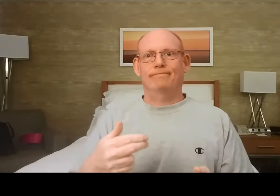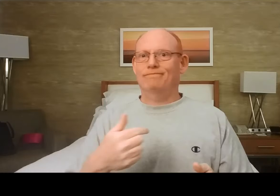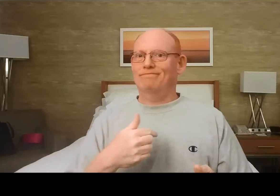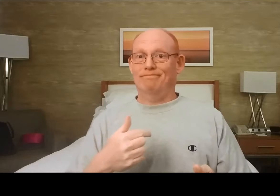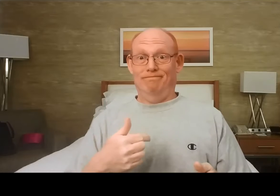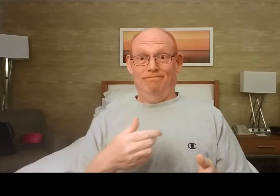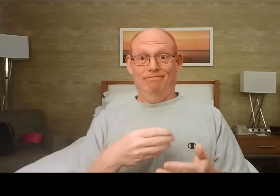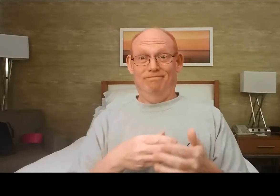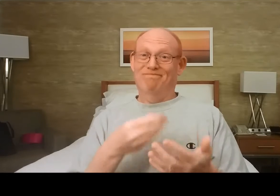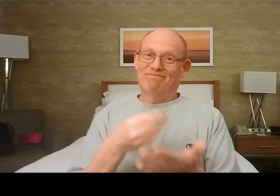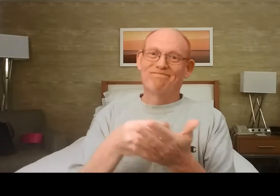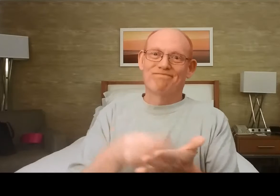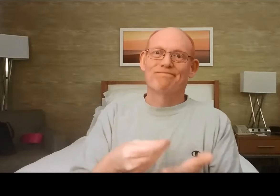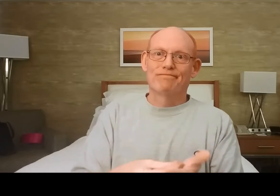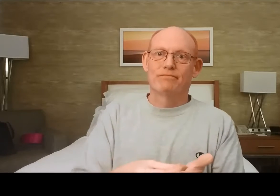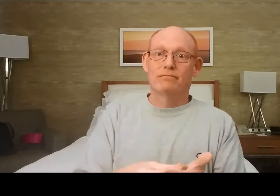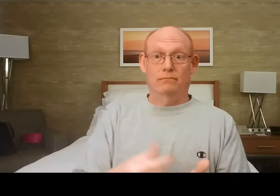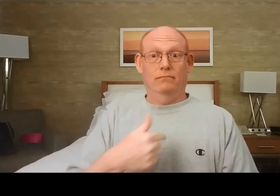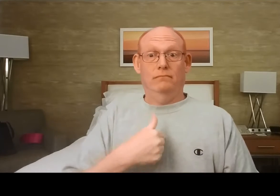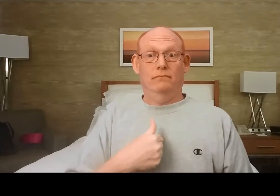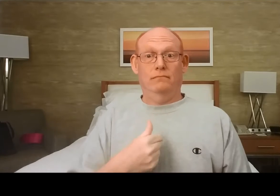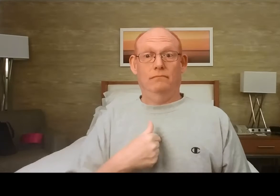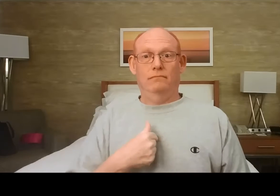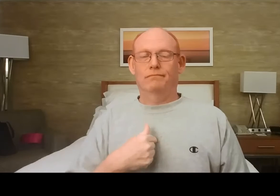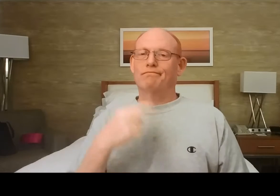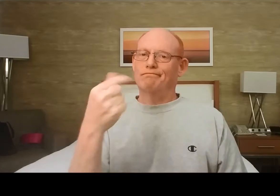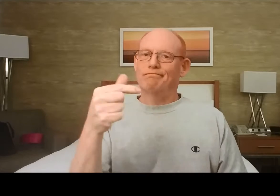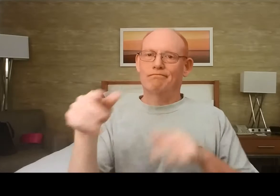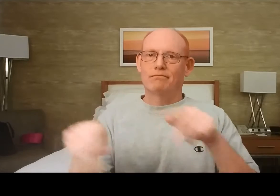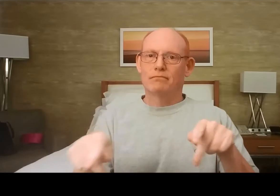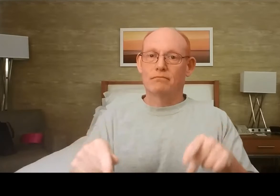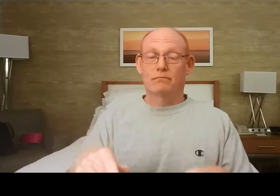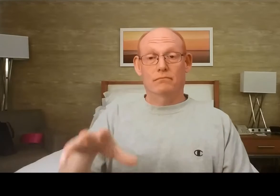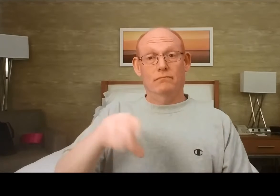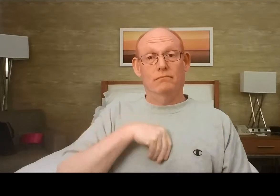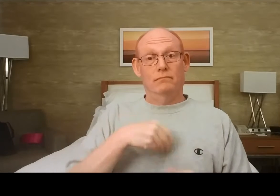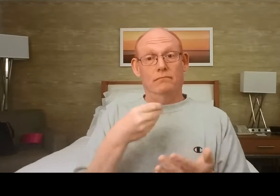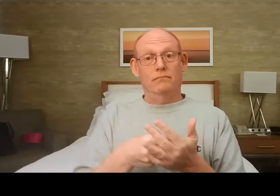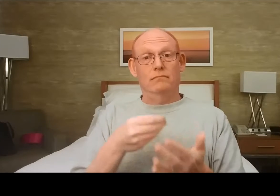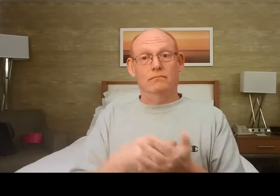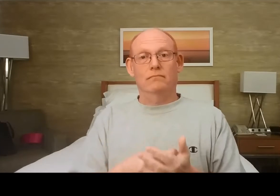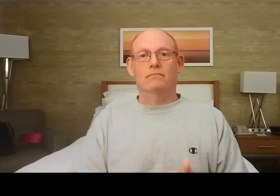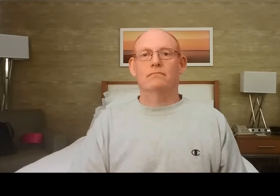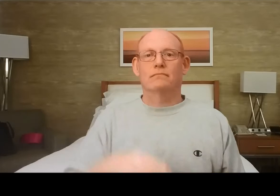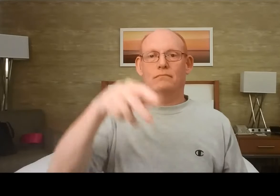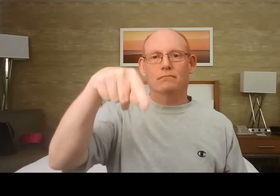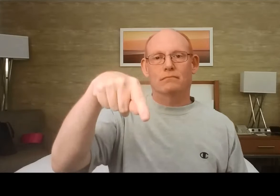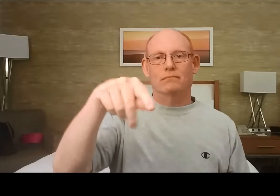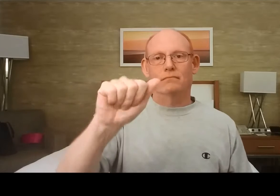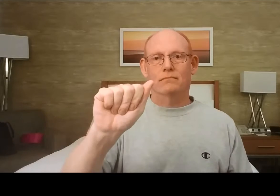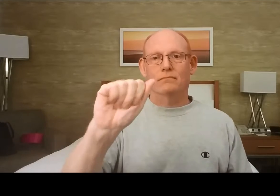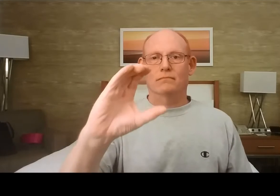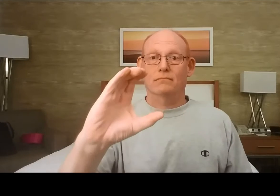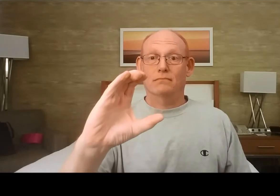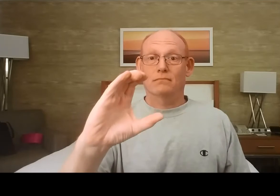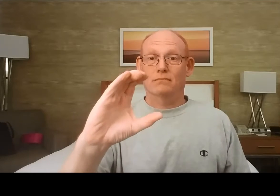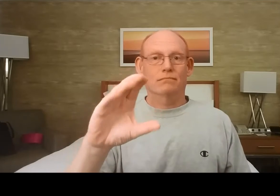to be honest, what we really need the most is money. I'm in the Green Party. Do we accept money from